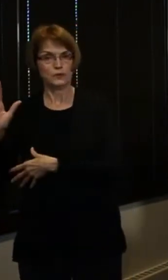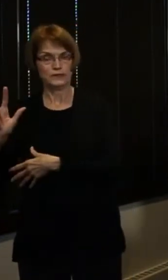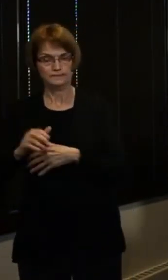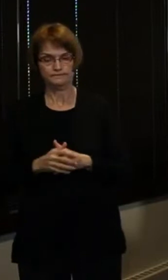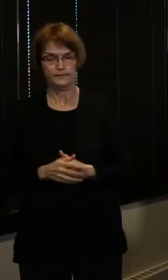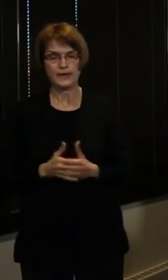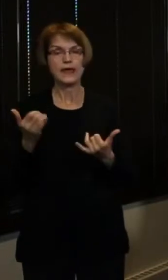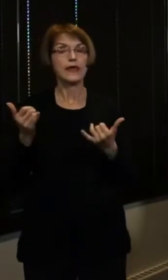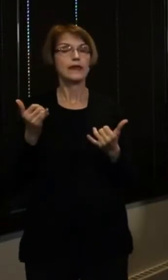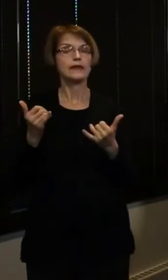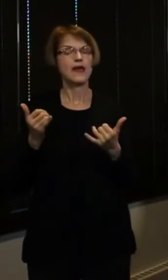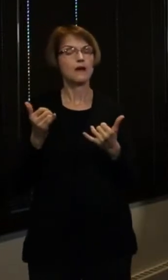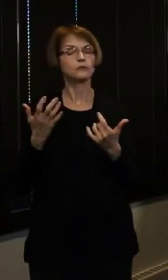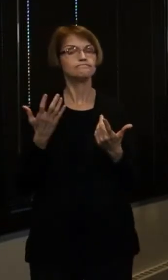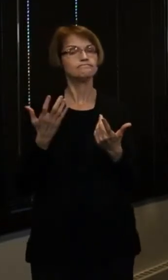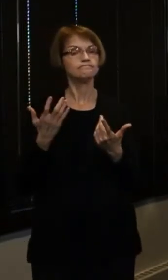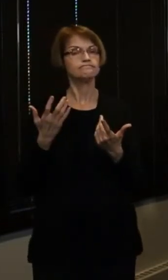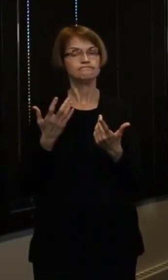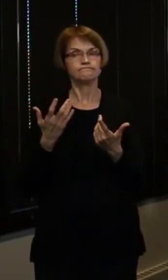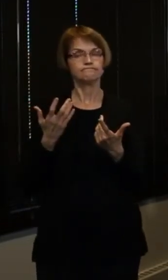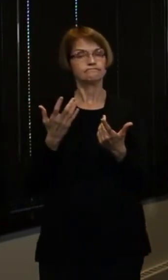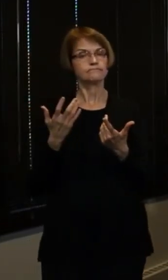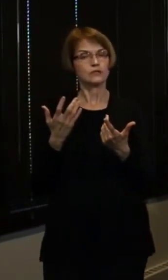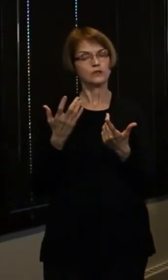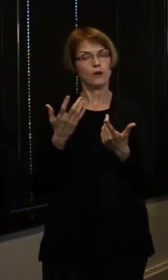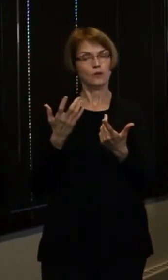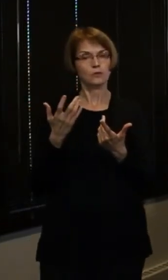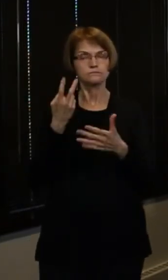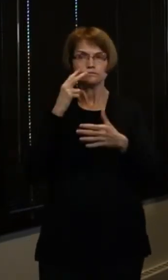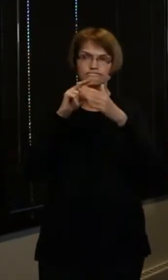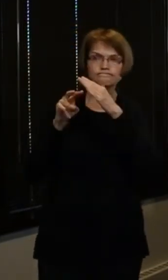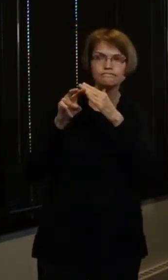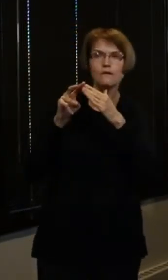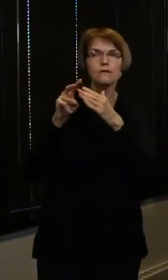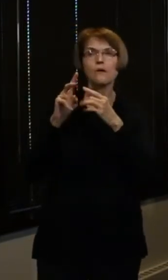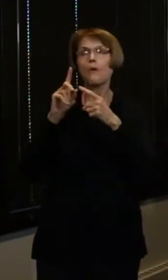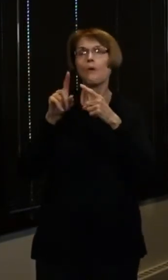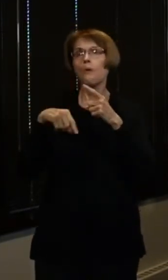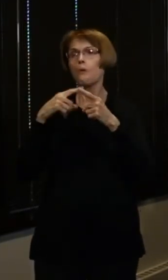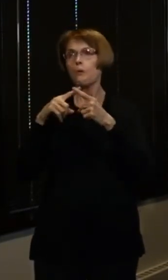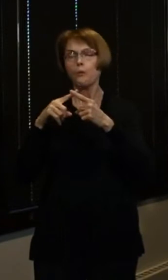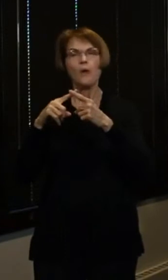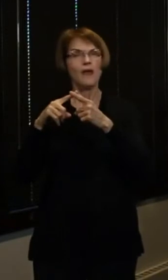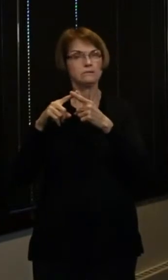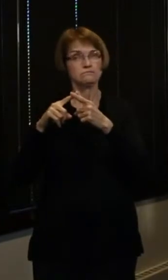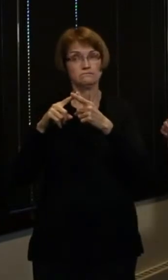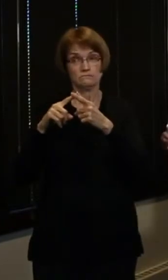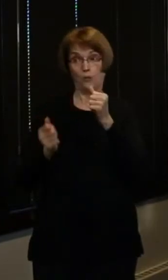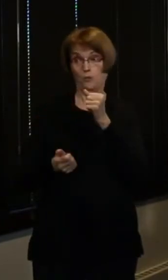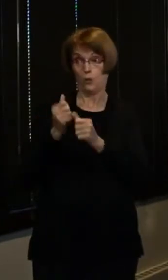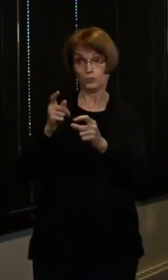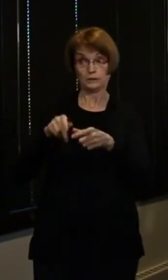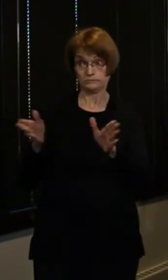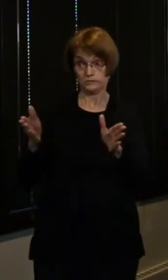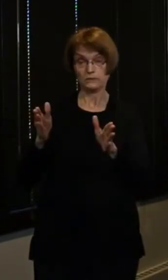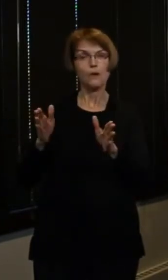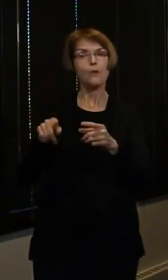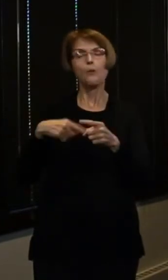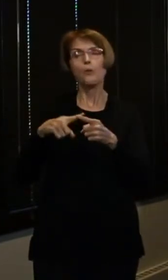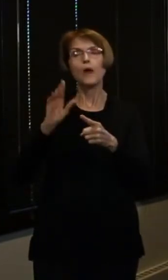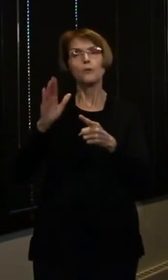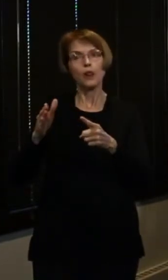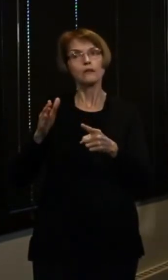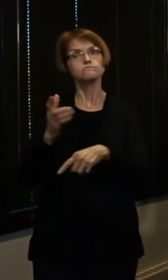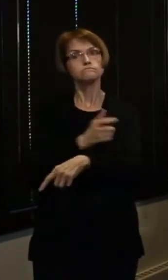estimate on when we believe that we can get a majority of the patient population vaccinated. And so this again is from our analytics